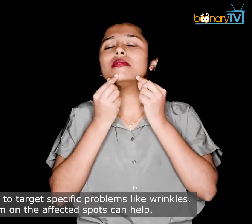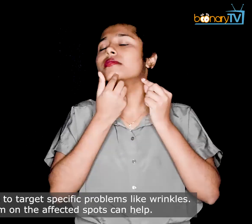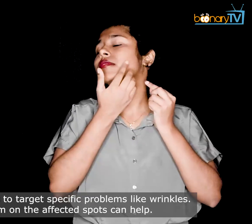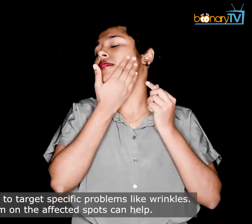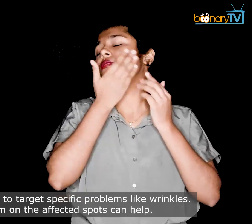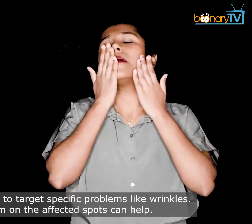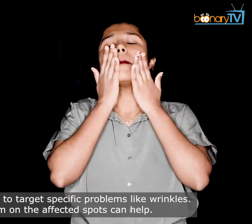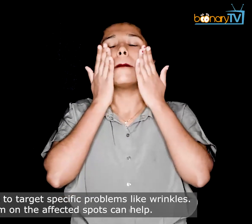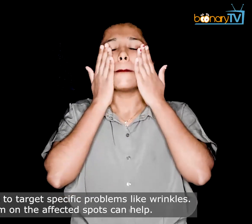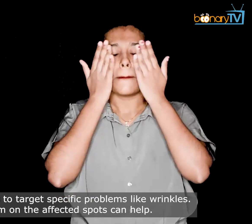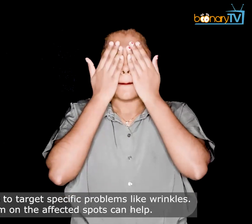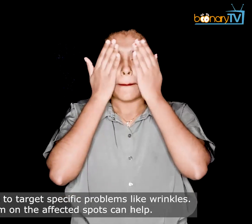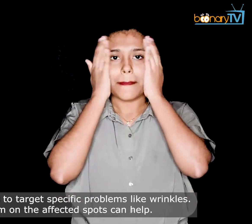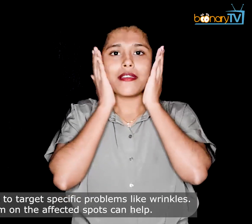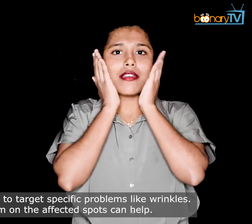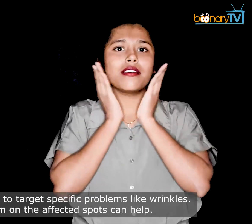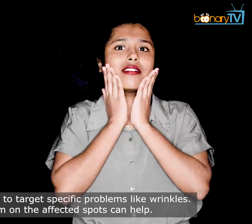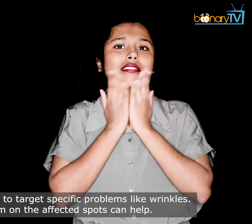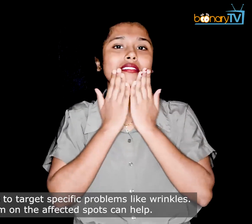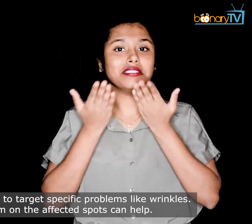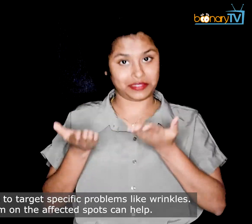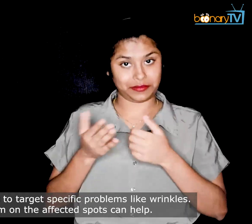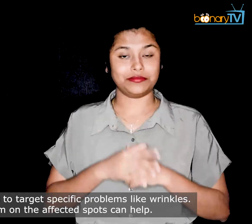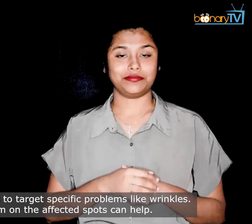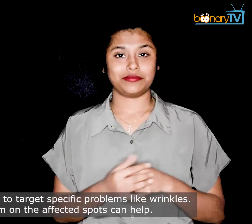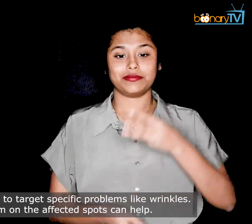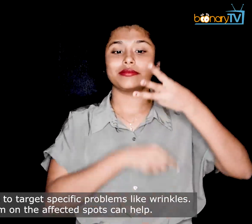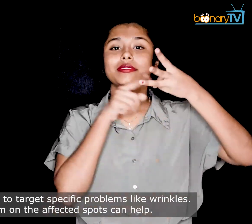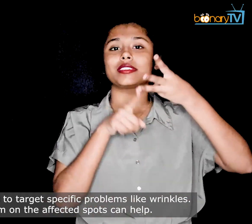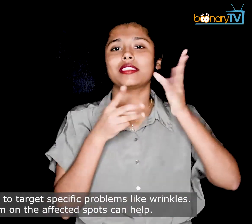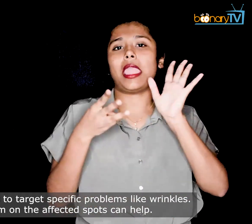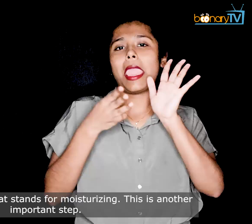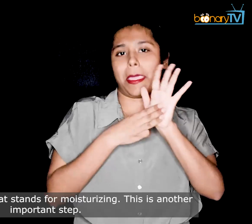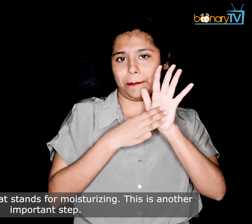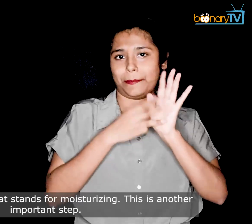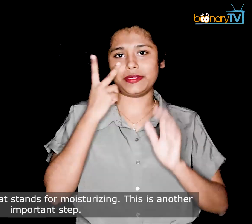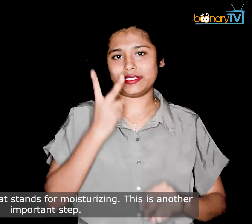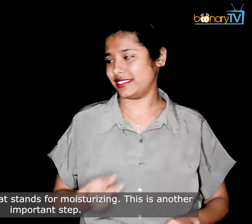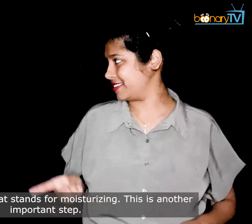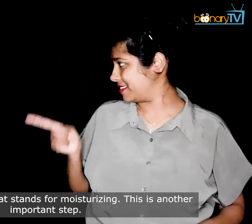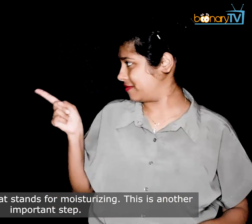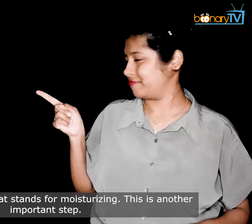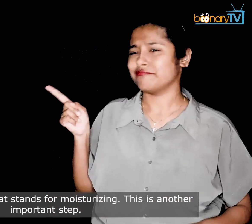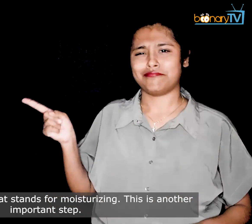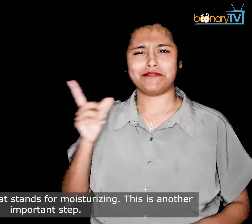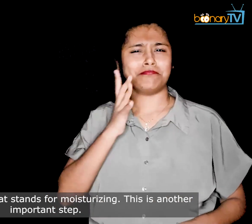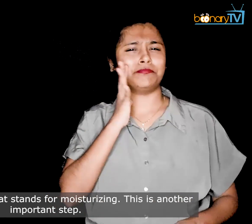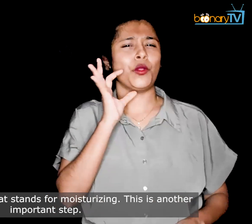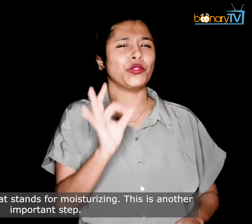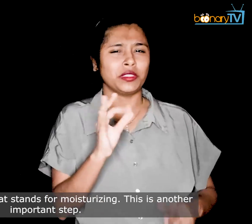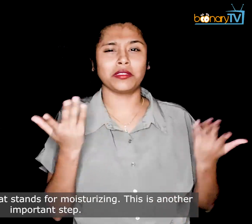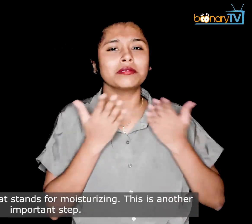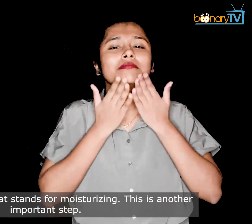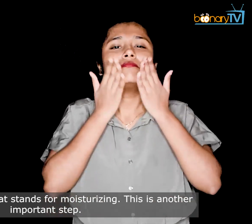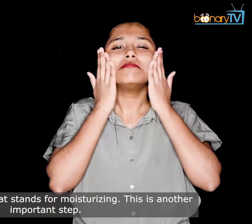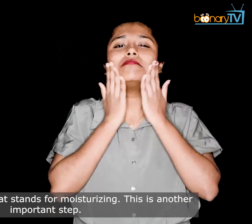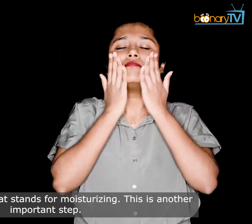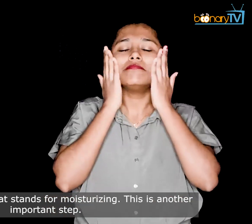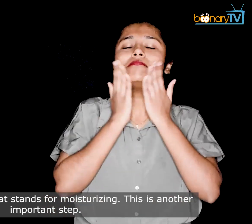Applying them on the affected spots can help. The third step is M. That stands for moisturizing.